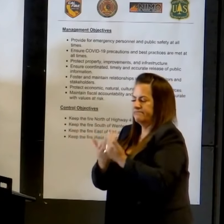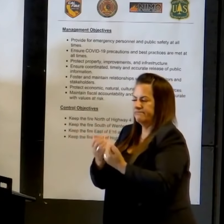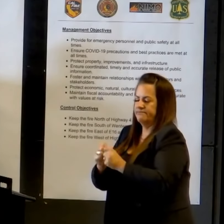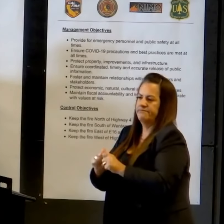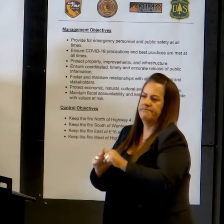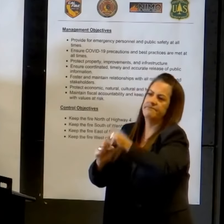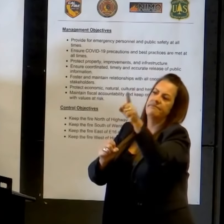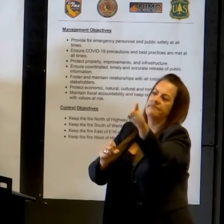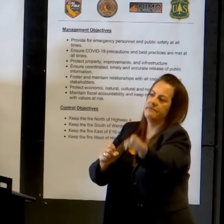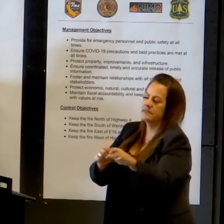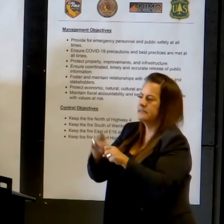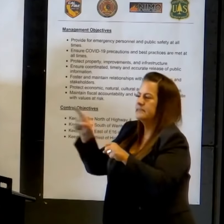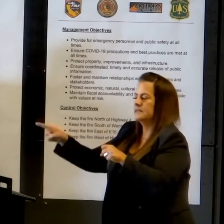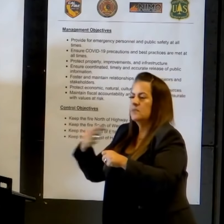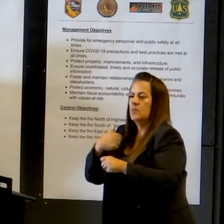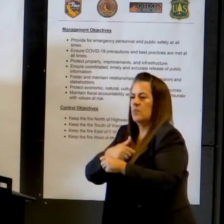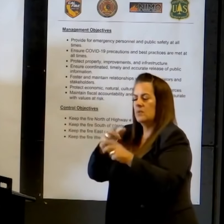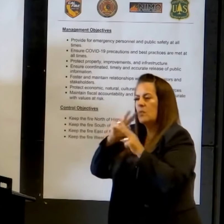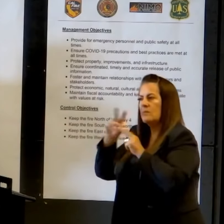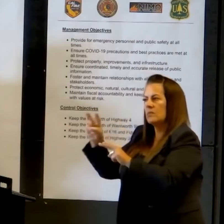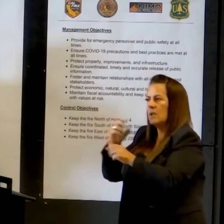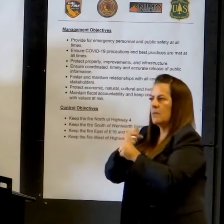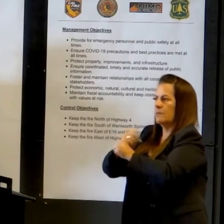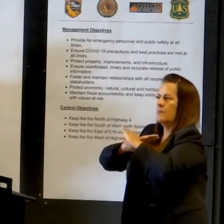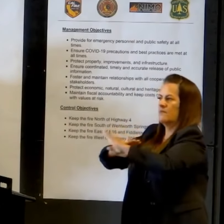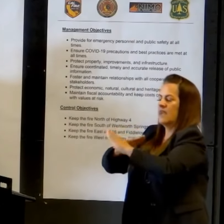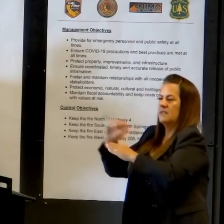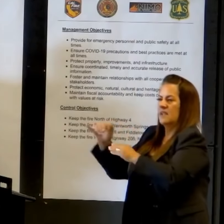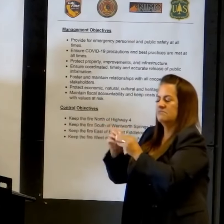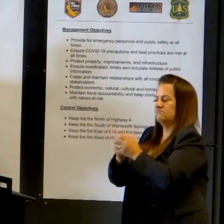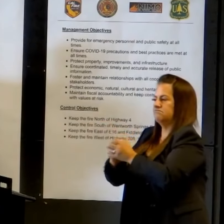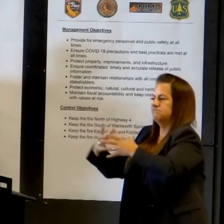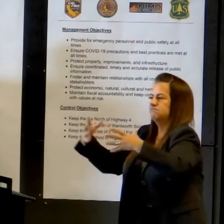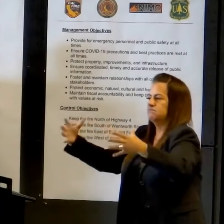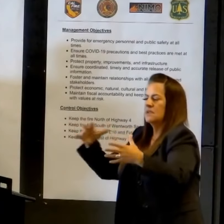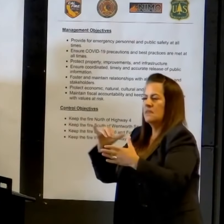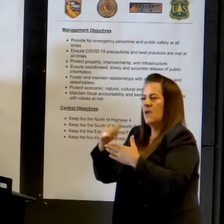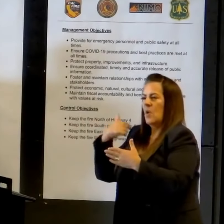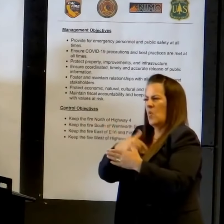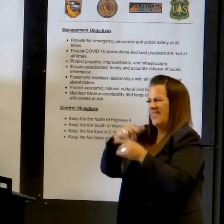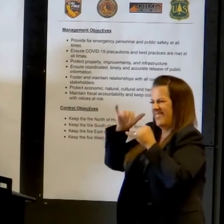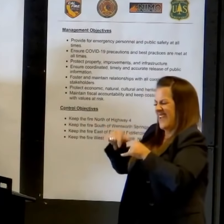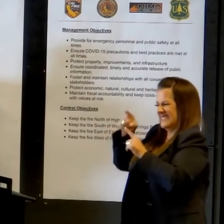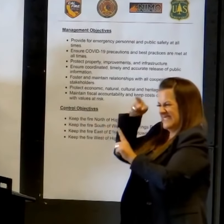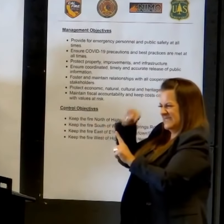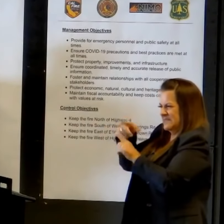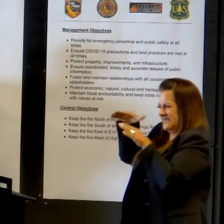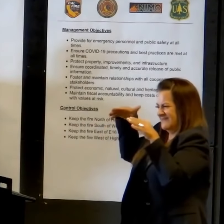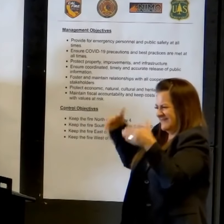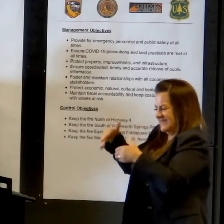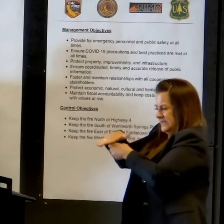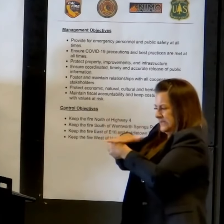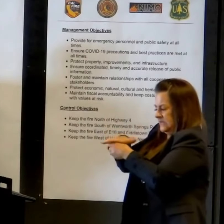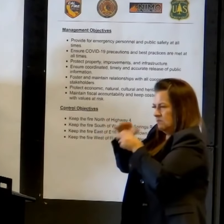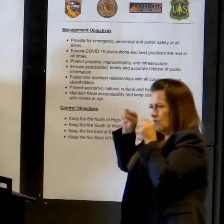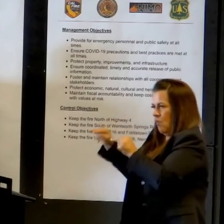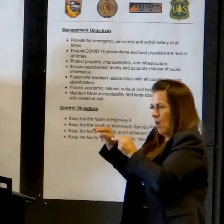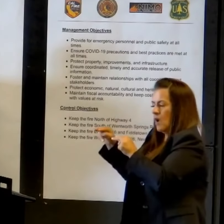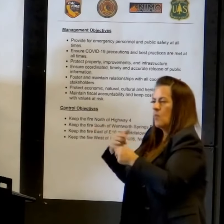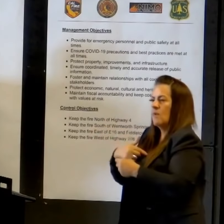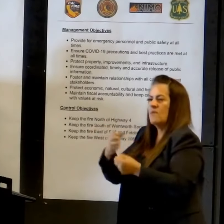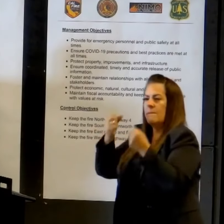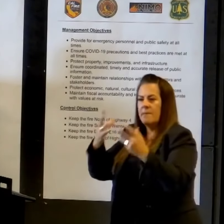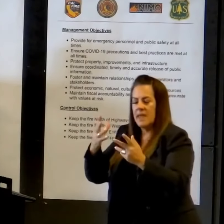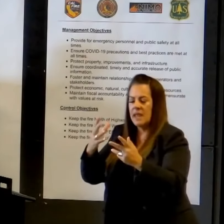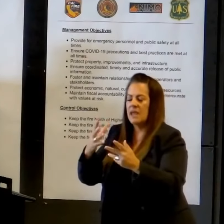into the big granite bluffs up high to prevent that spread. So this is something that we're definitely keeping an eye on. We've got a lot of folks. We got